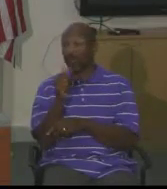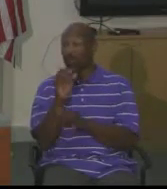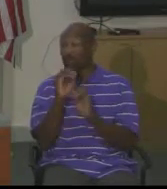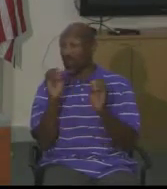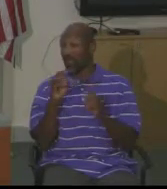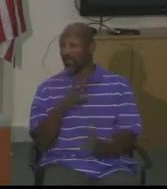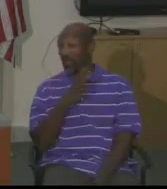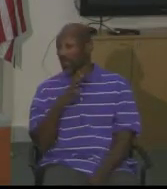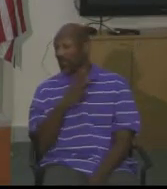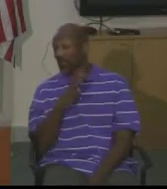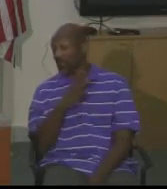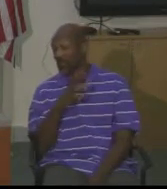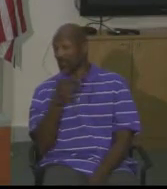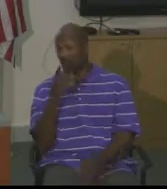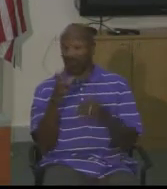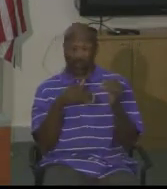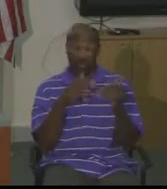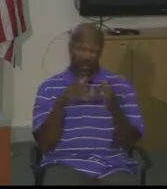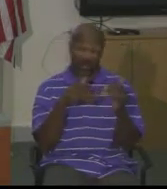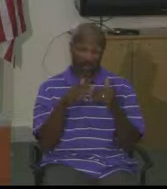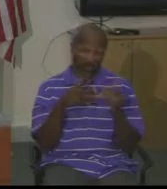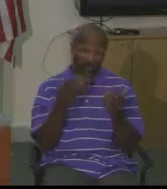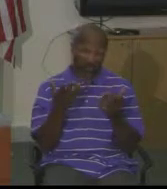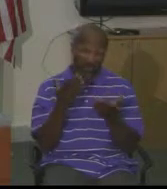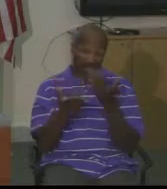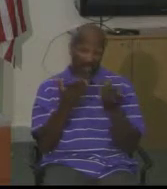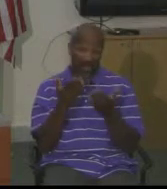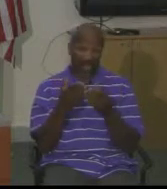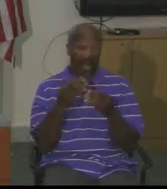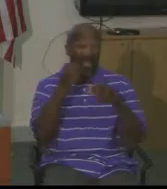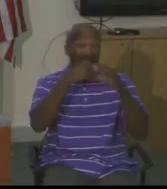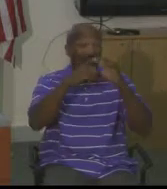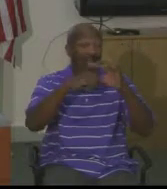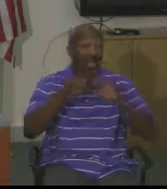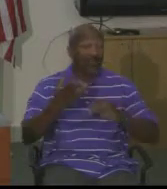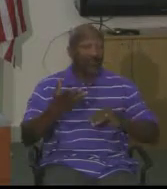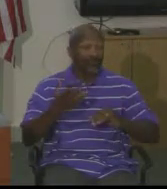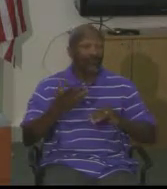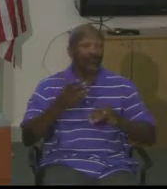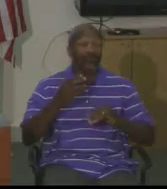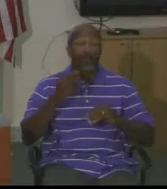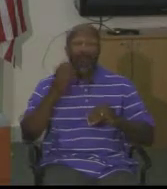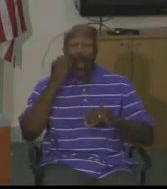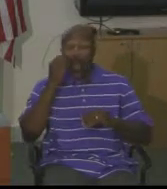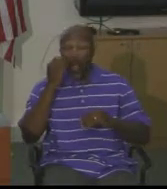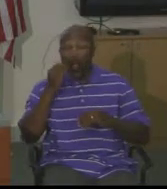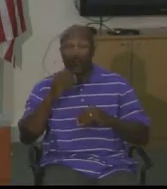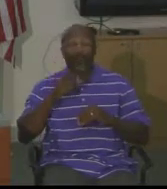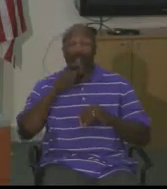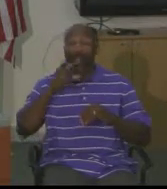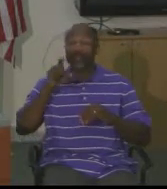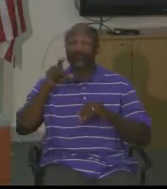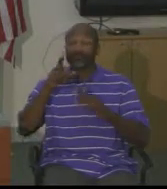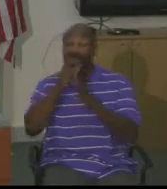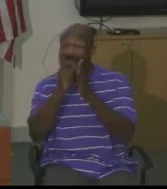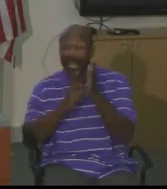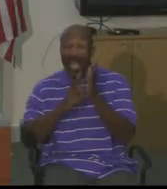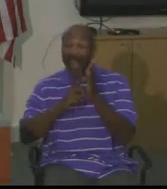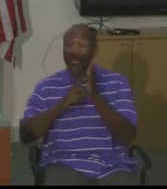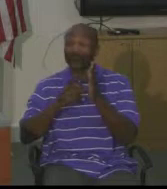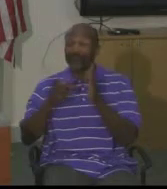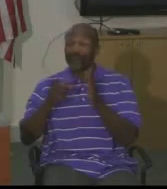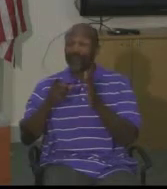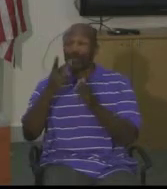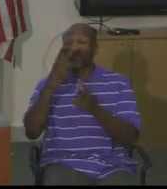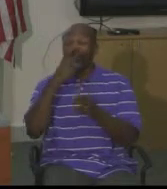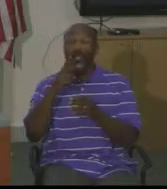fancy. So if you're building an email server, or you're building something that doesn't need a lot of graphics, and you just want to